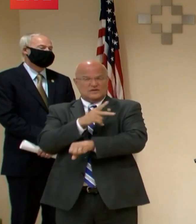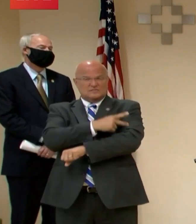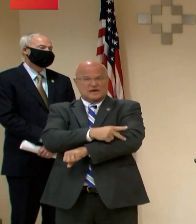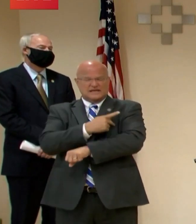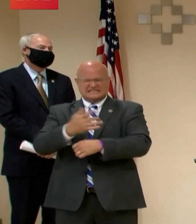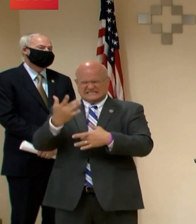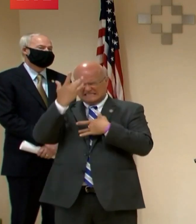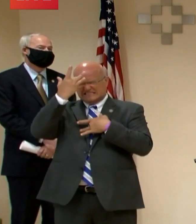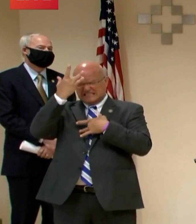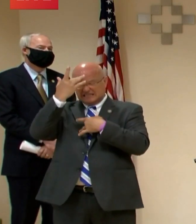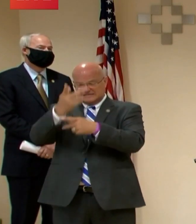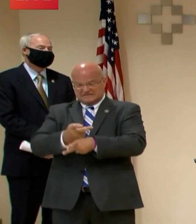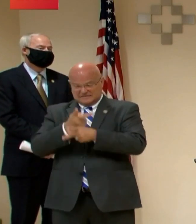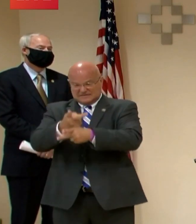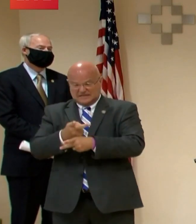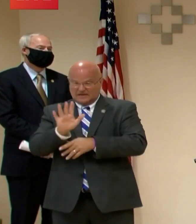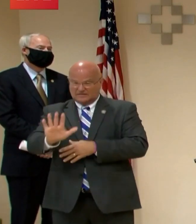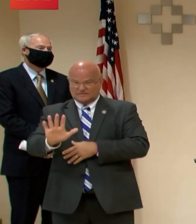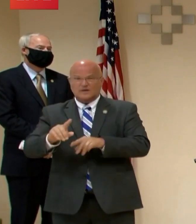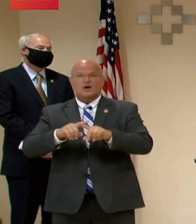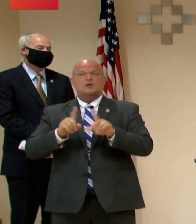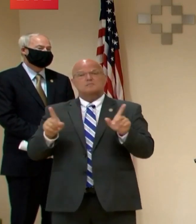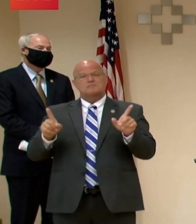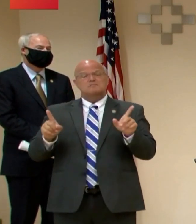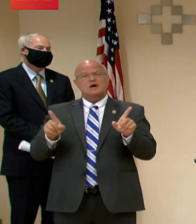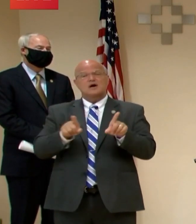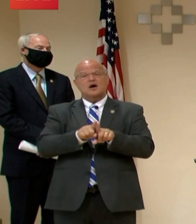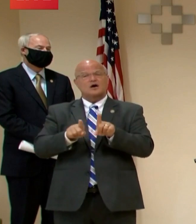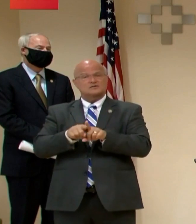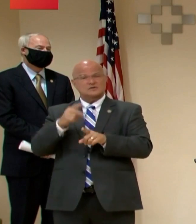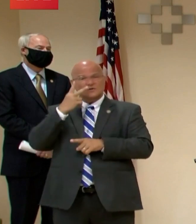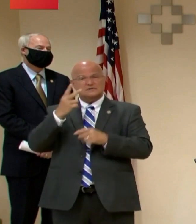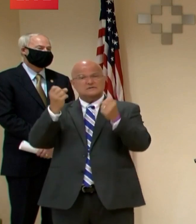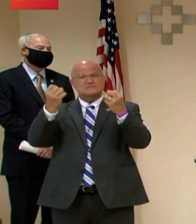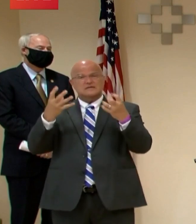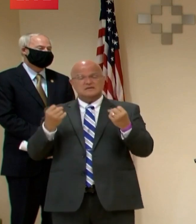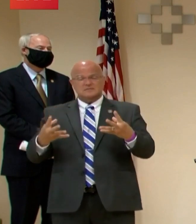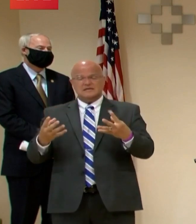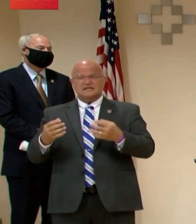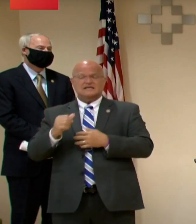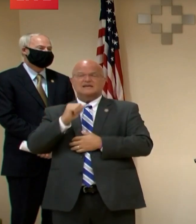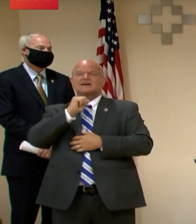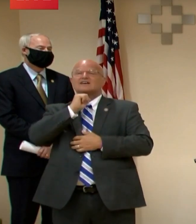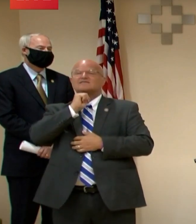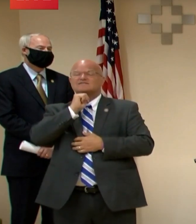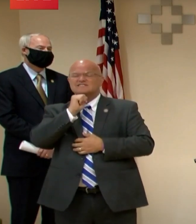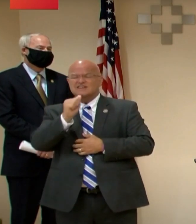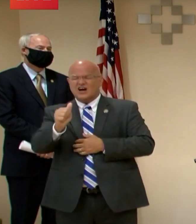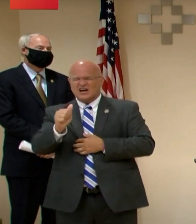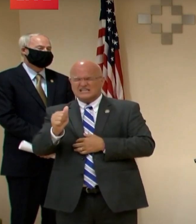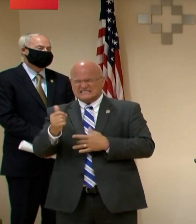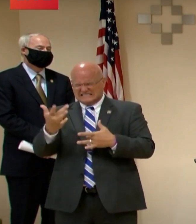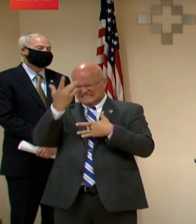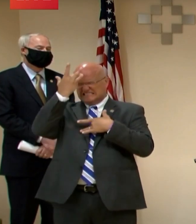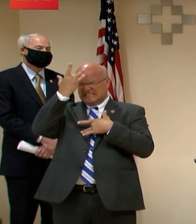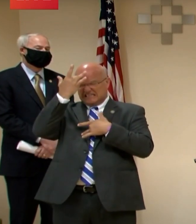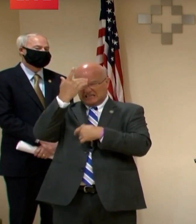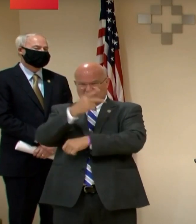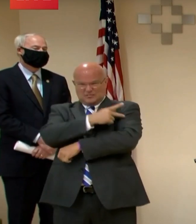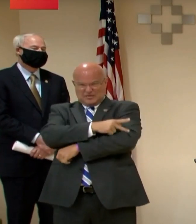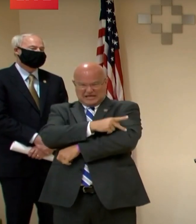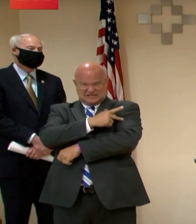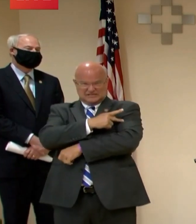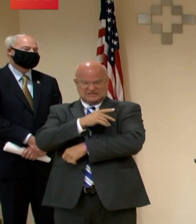taking care of, but also we've seen large numbers of non-COVID very sick patients as a result of people delaying